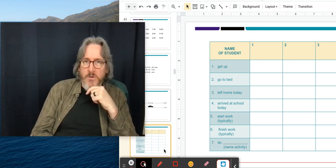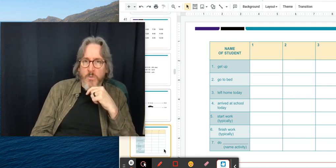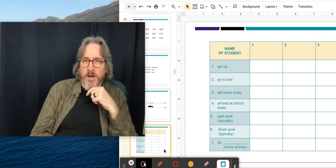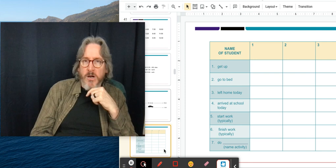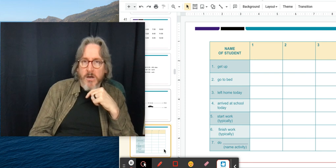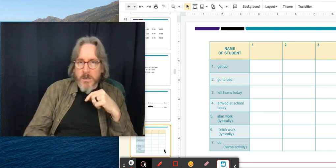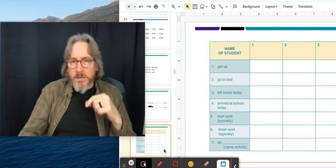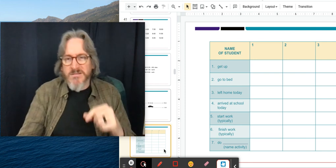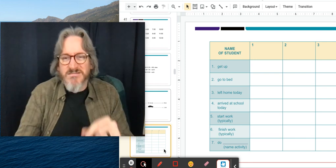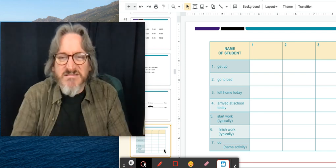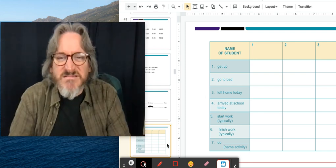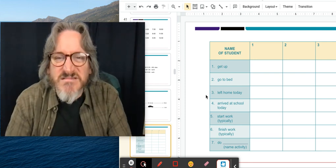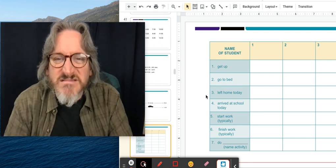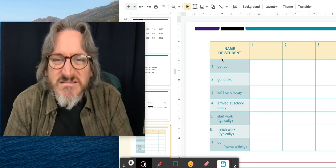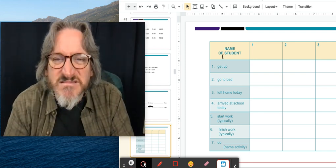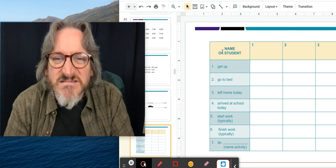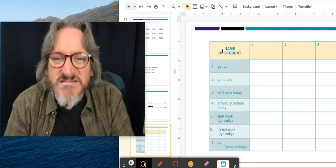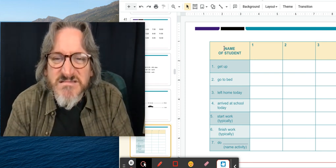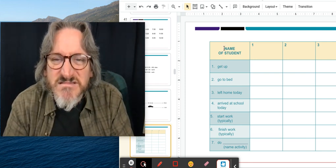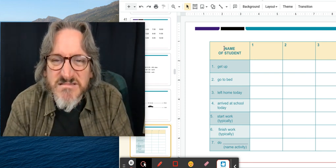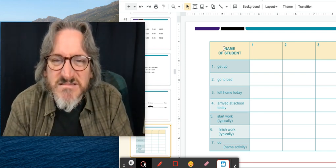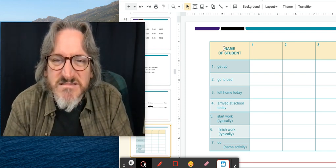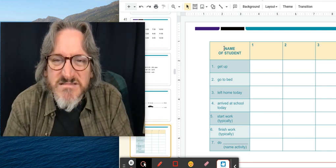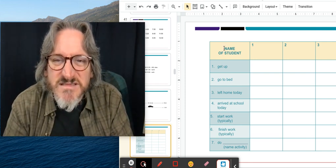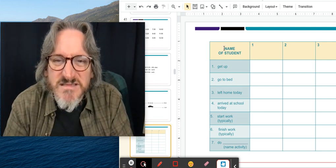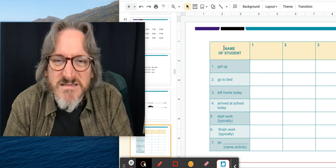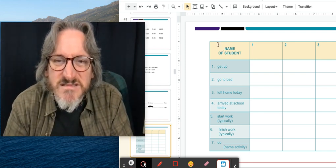hand out where